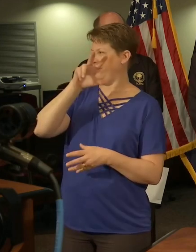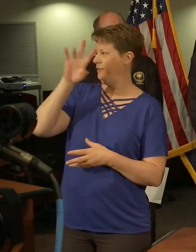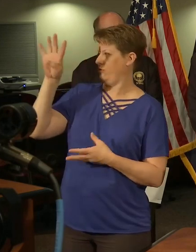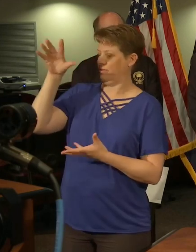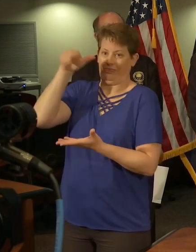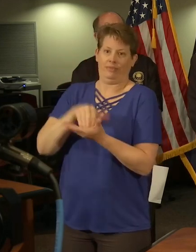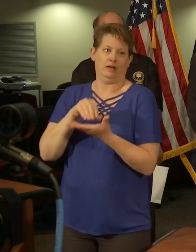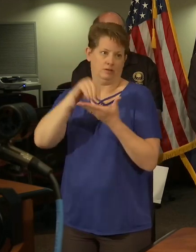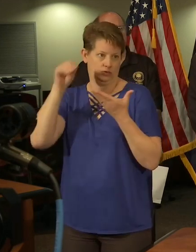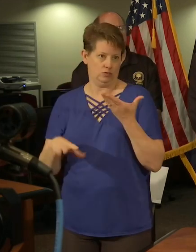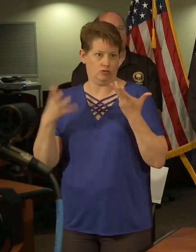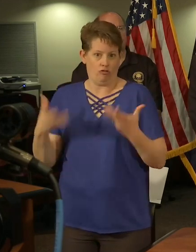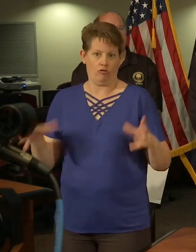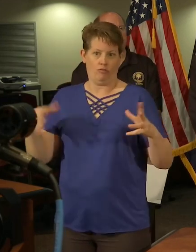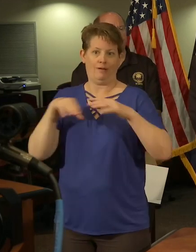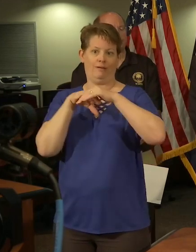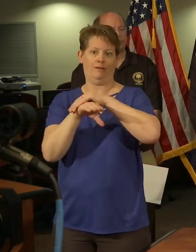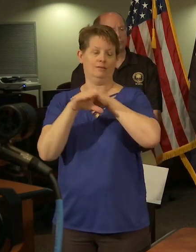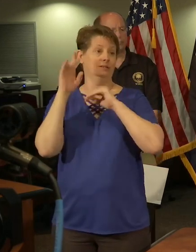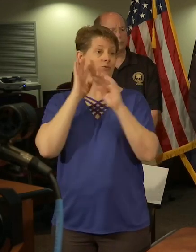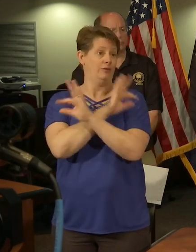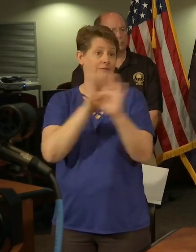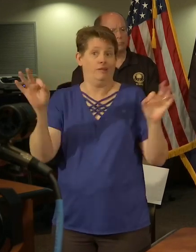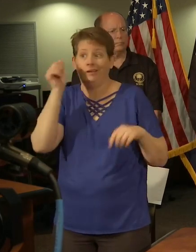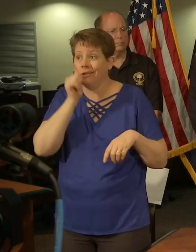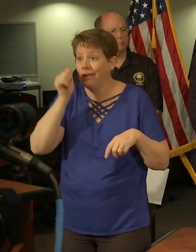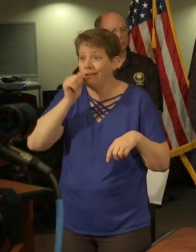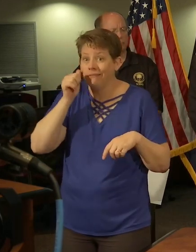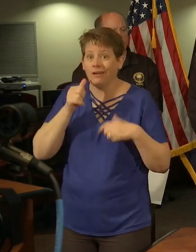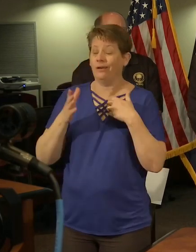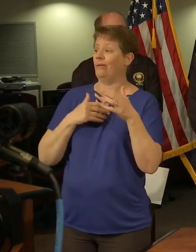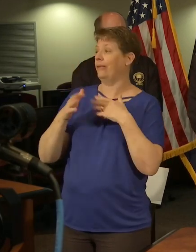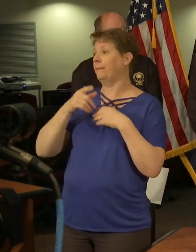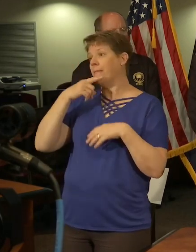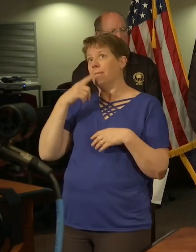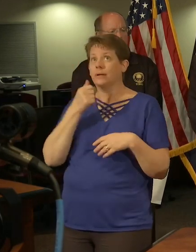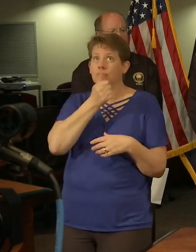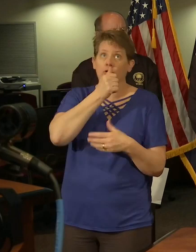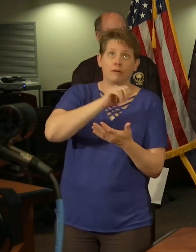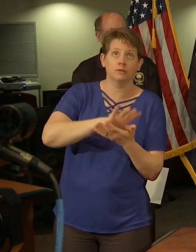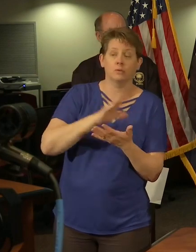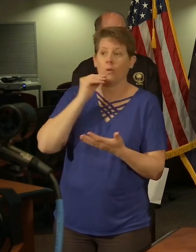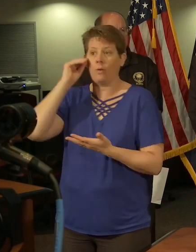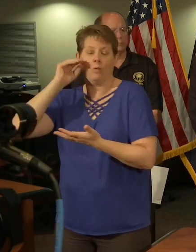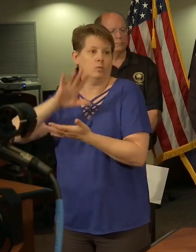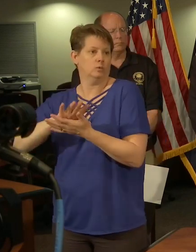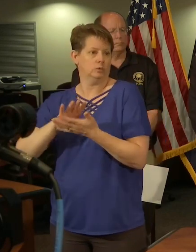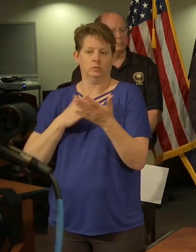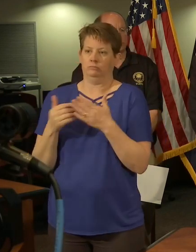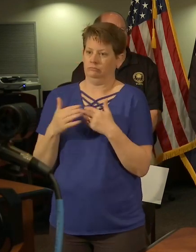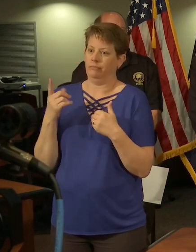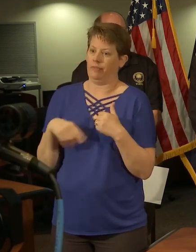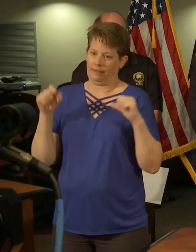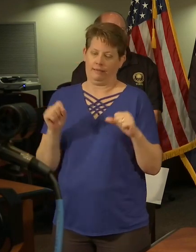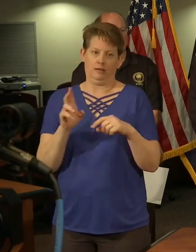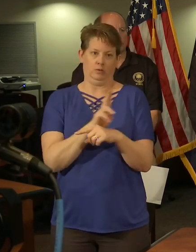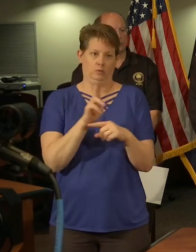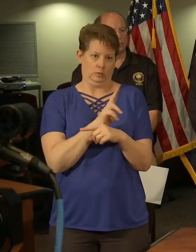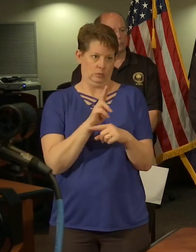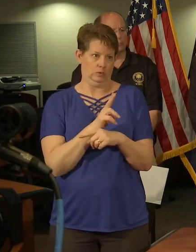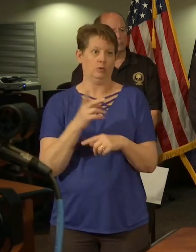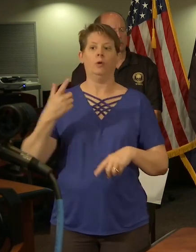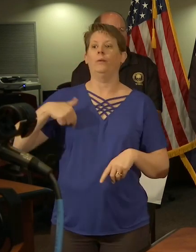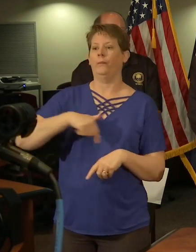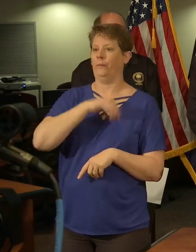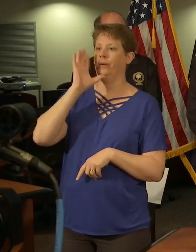across our state access for free each day, whether they're public school, private school, or homeschool students. We will be